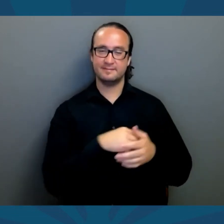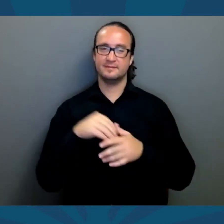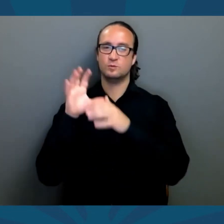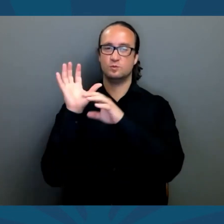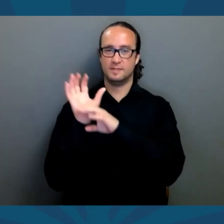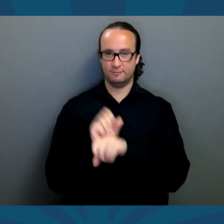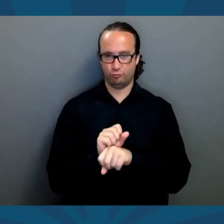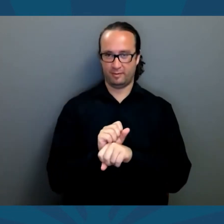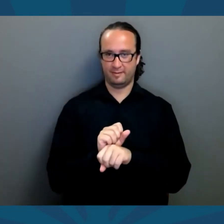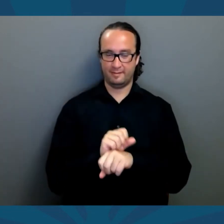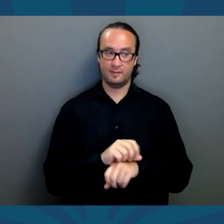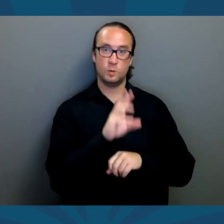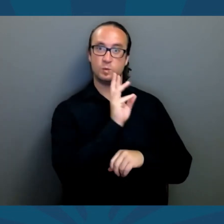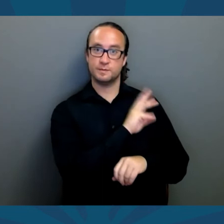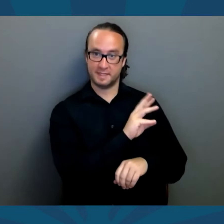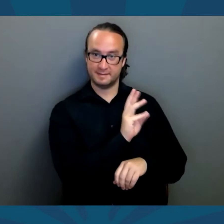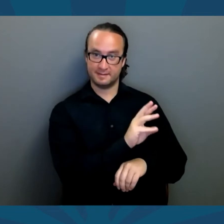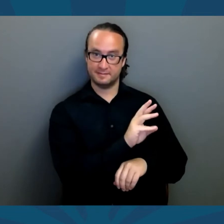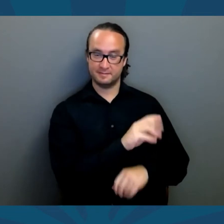traditional. Website,